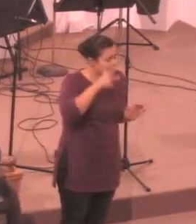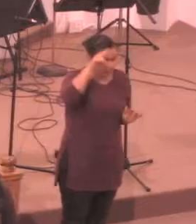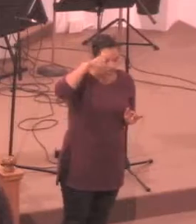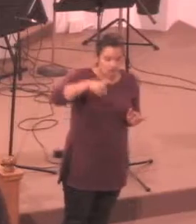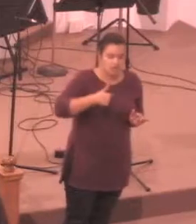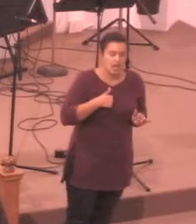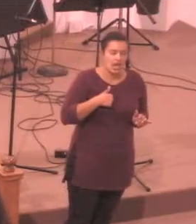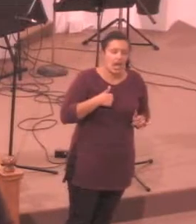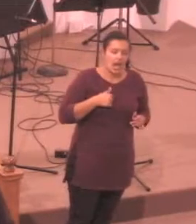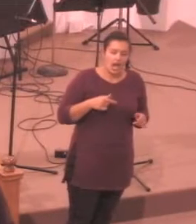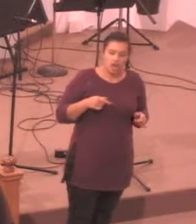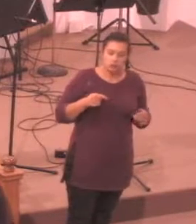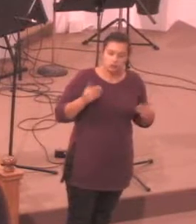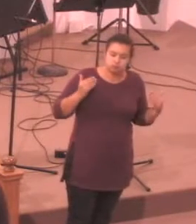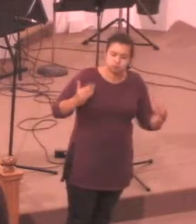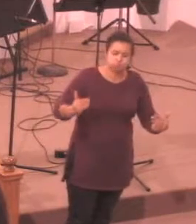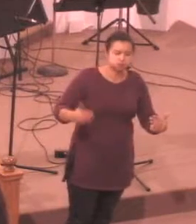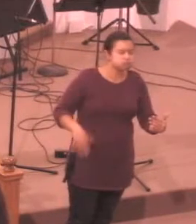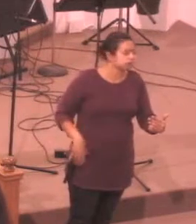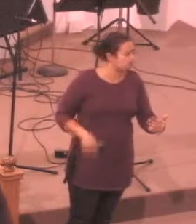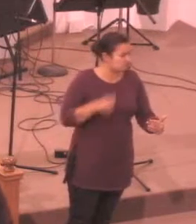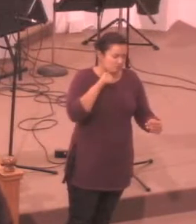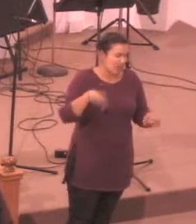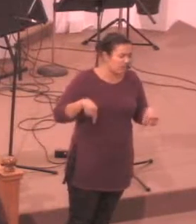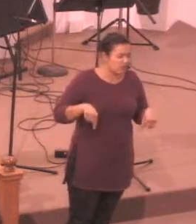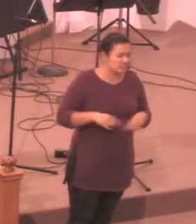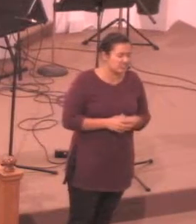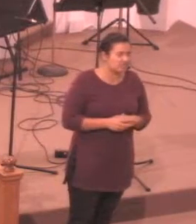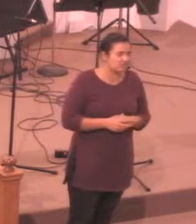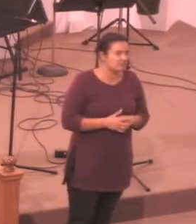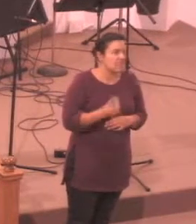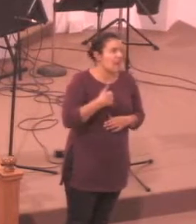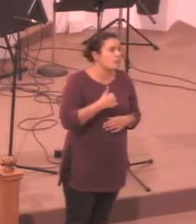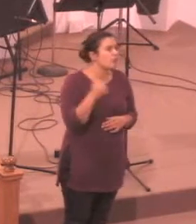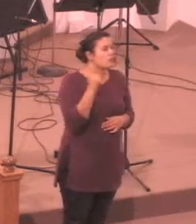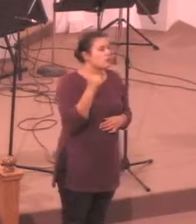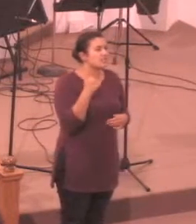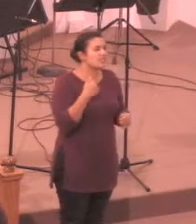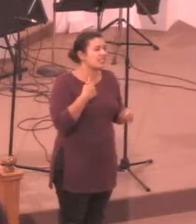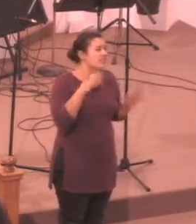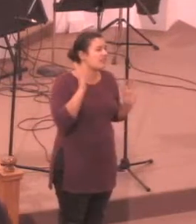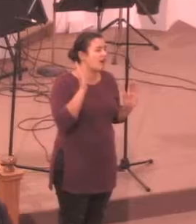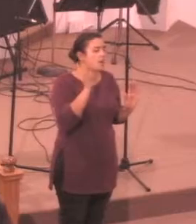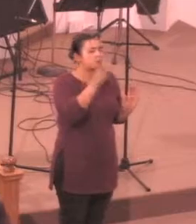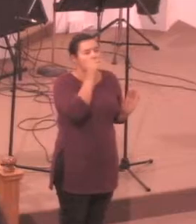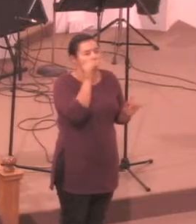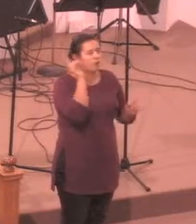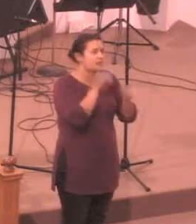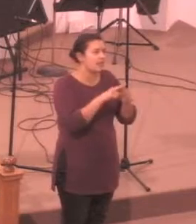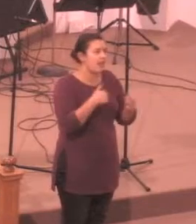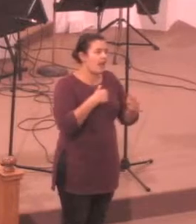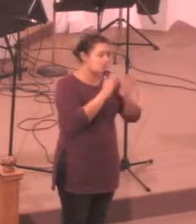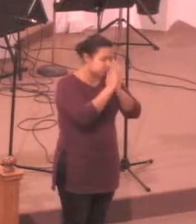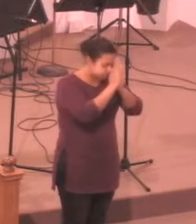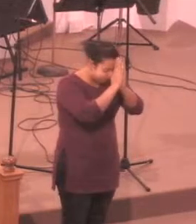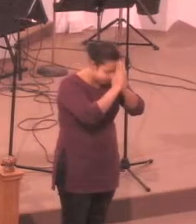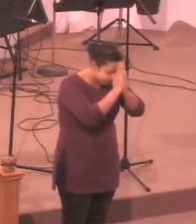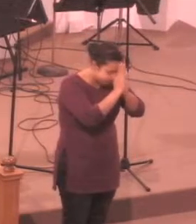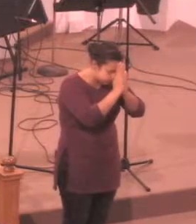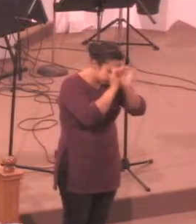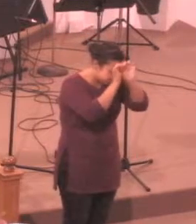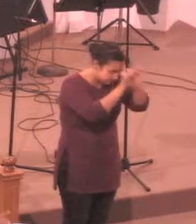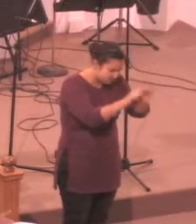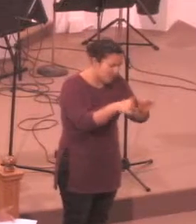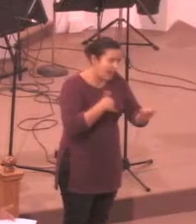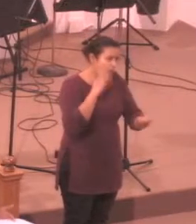or hesitate in the presence of the enemy. I will not give up, shut up, let up until I've stayed up, prayed up. I will